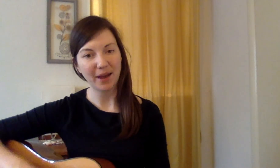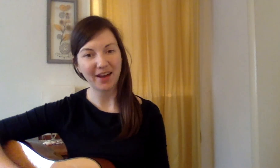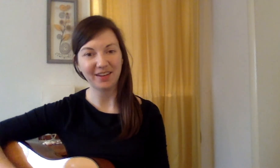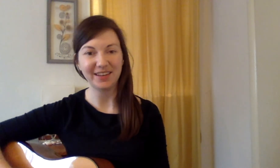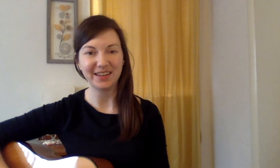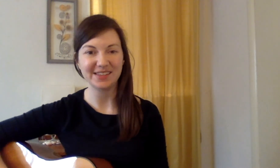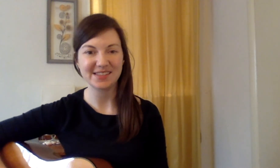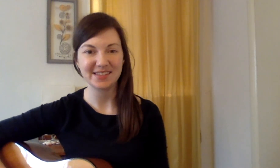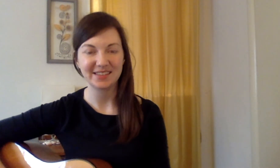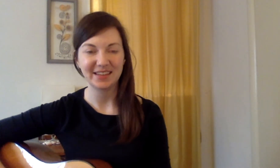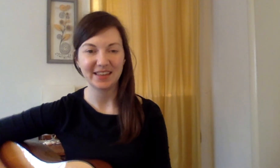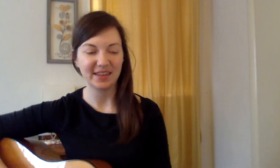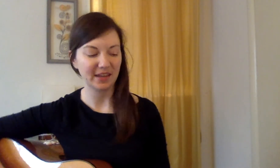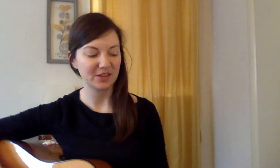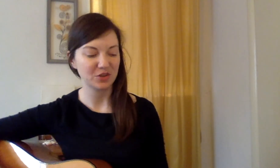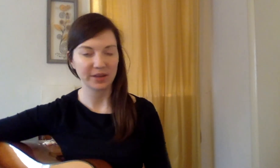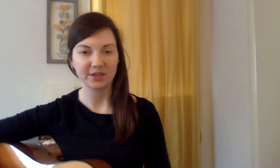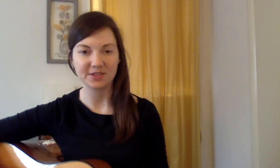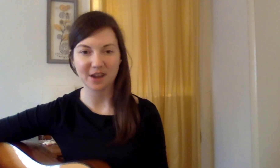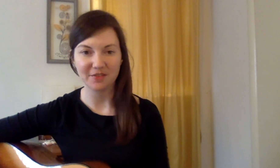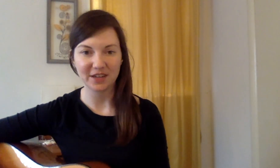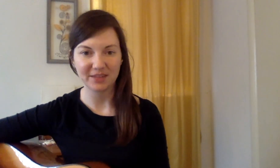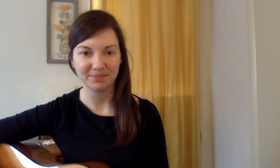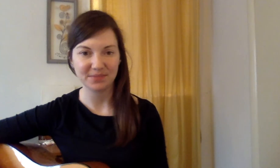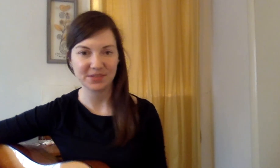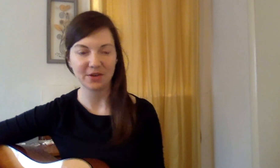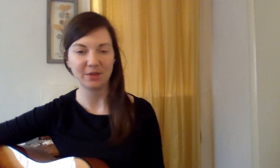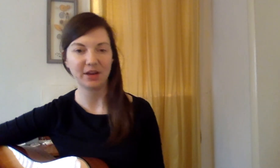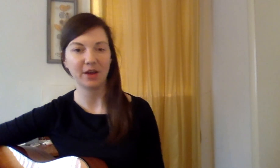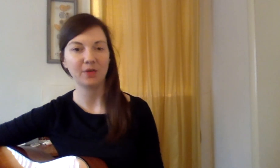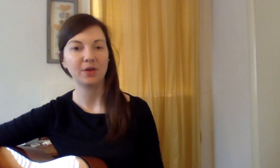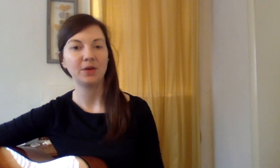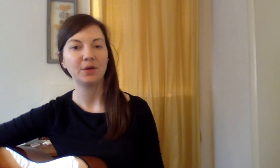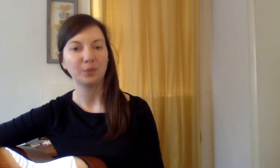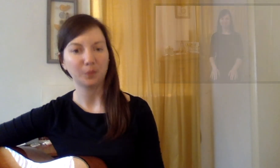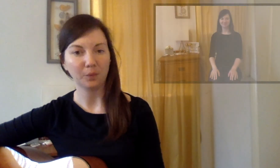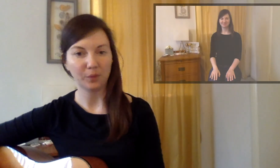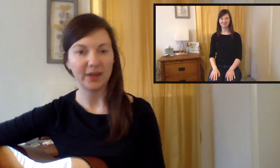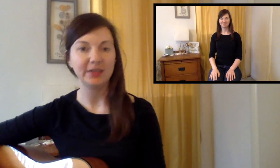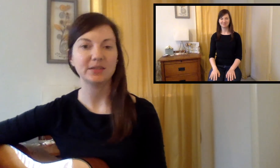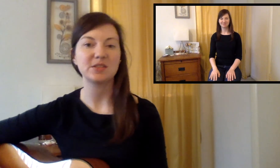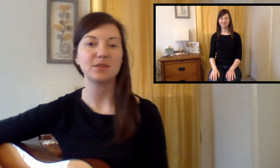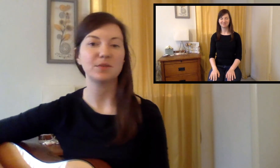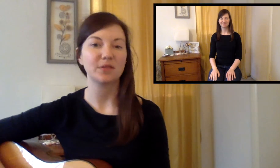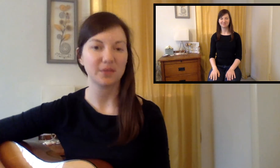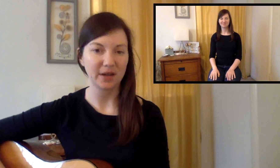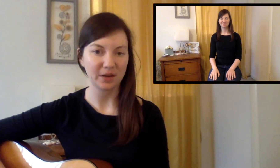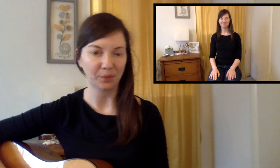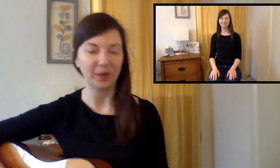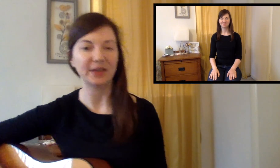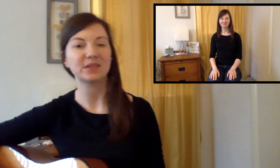our knees, and then the other 2 are a little softer. So here we go. 1, 2, 3, 1,